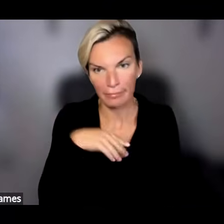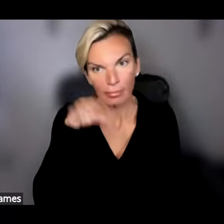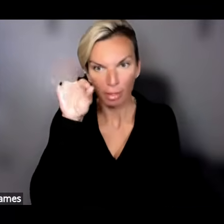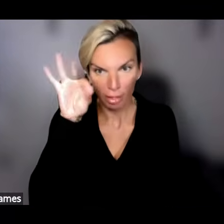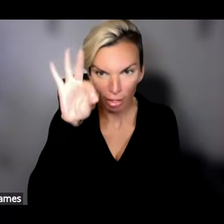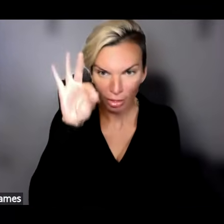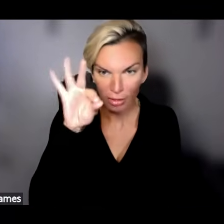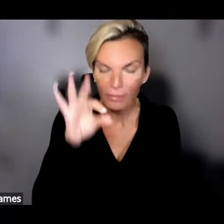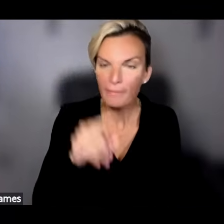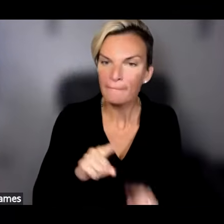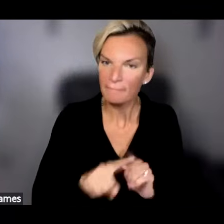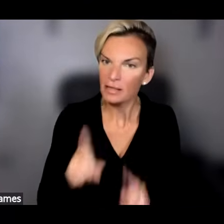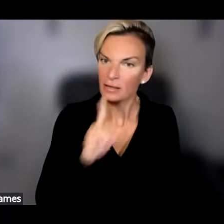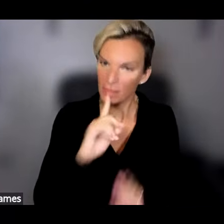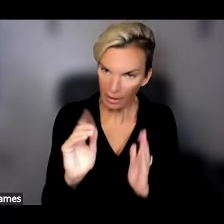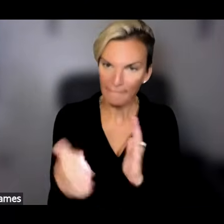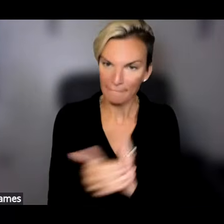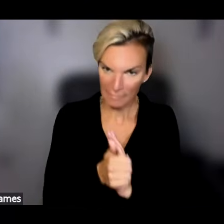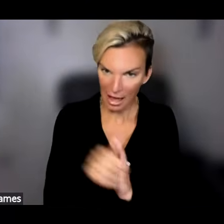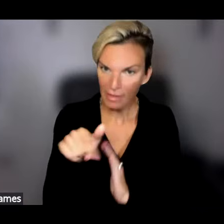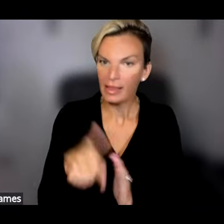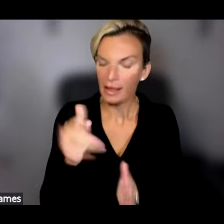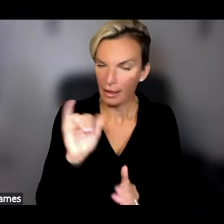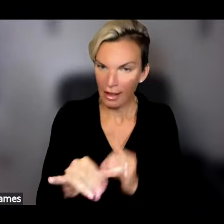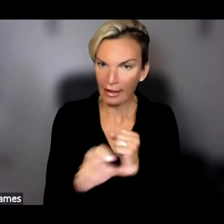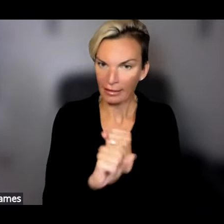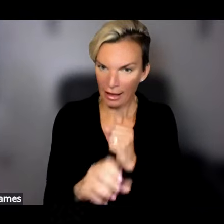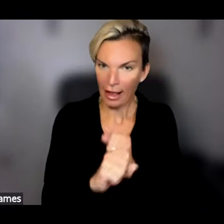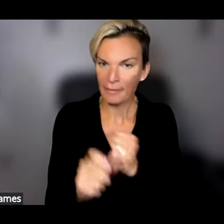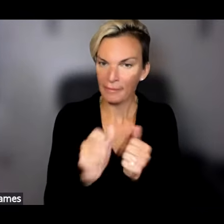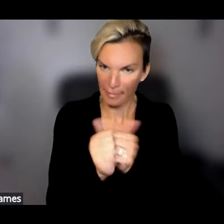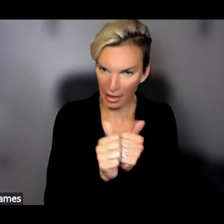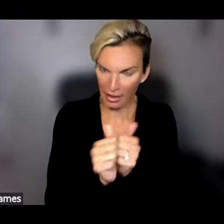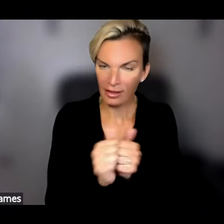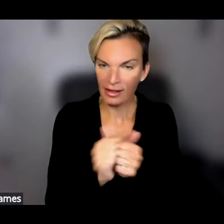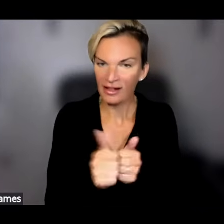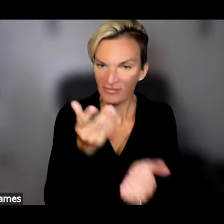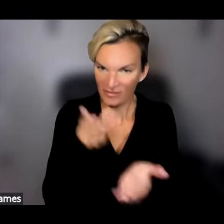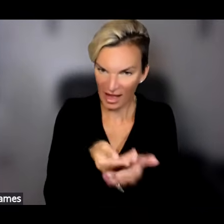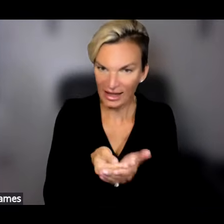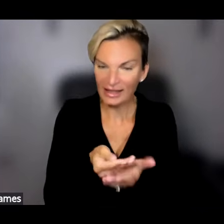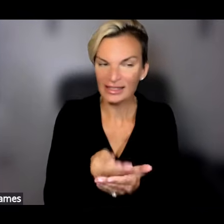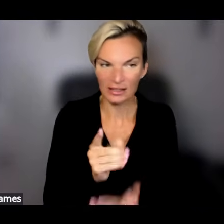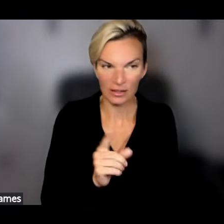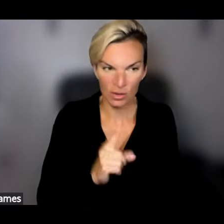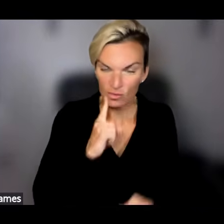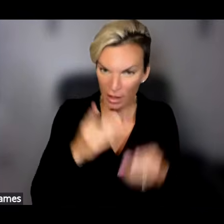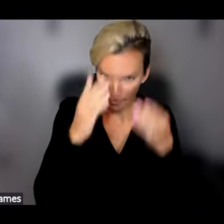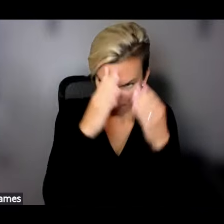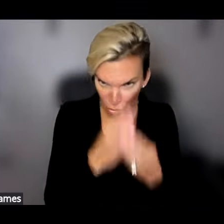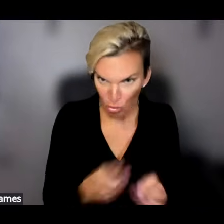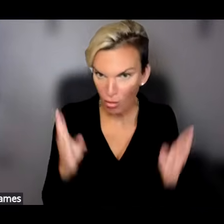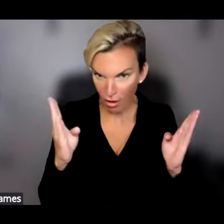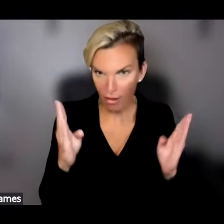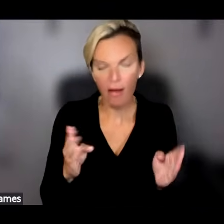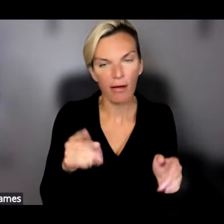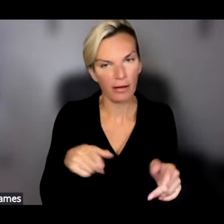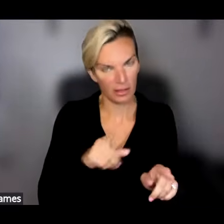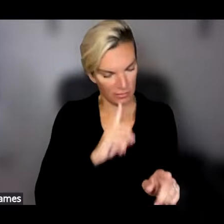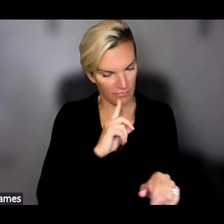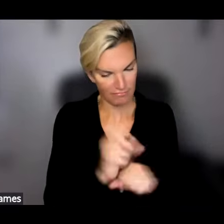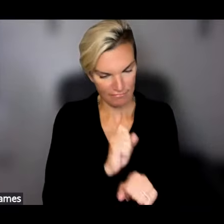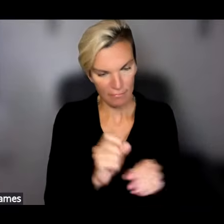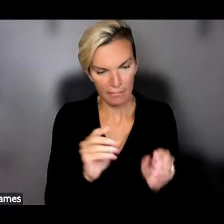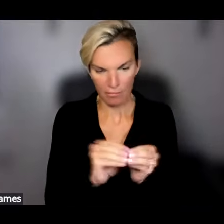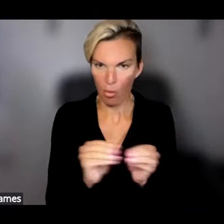proposal to amend the Campaign Finance Act as we suggested in that caption. And that's broad. It doesn't create bias for anybody or